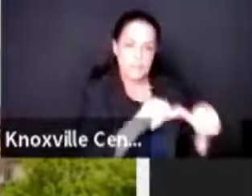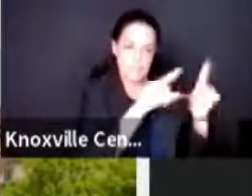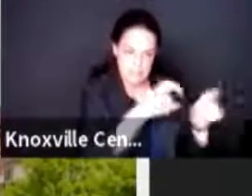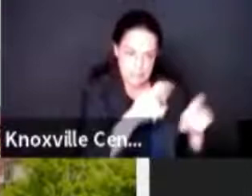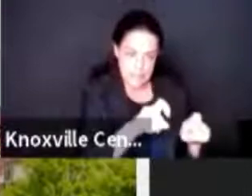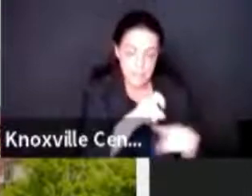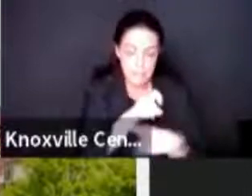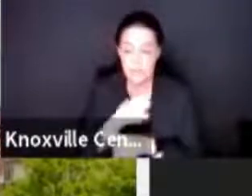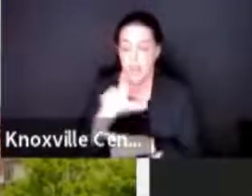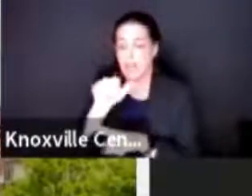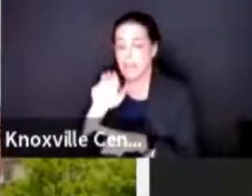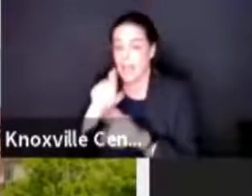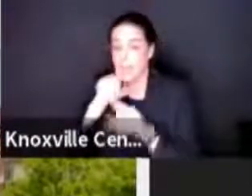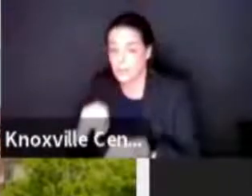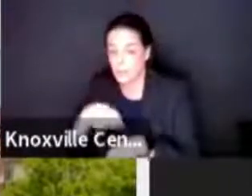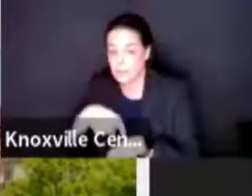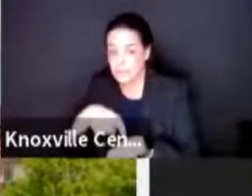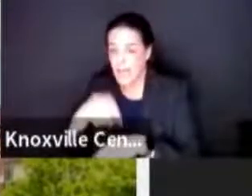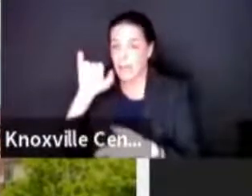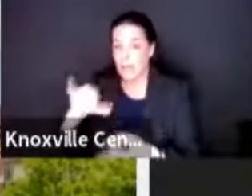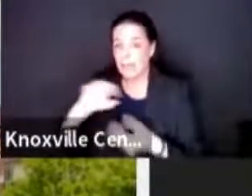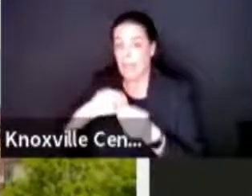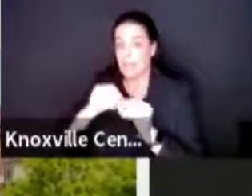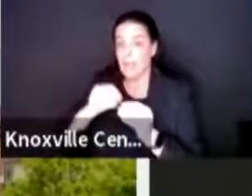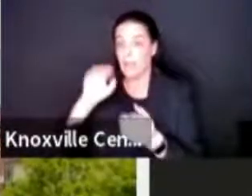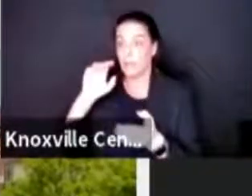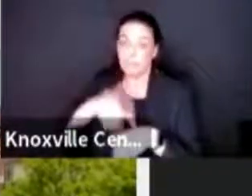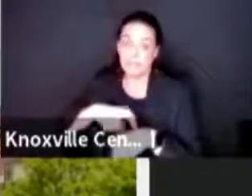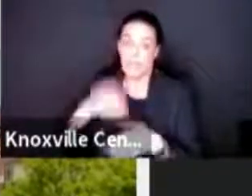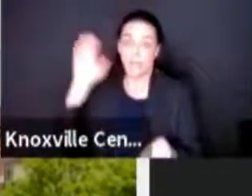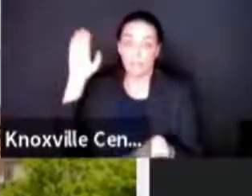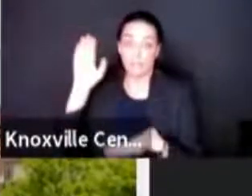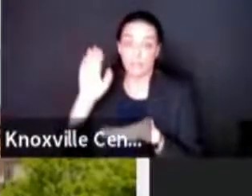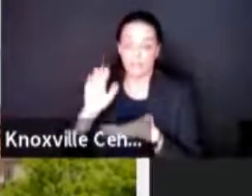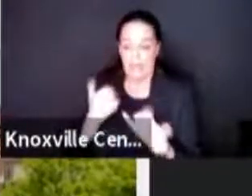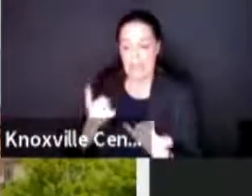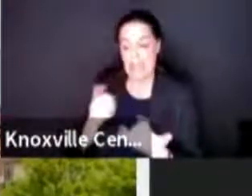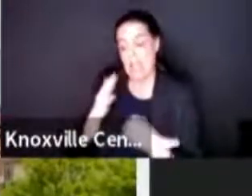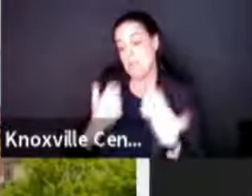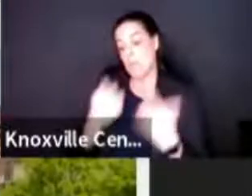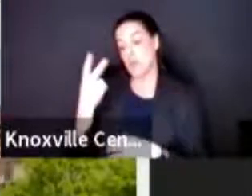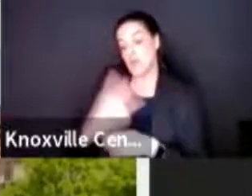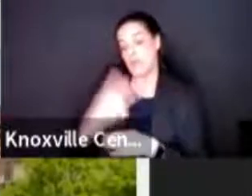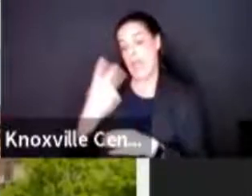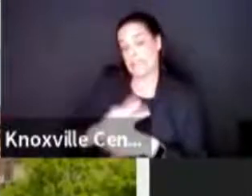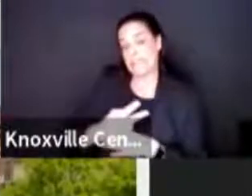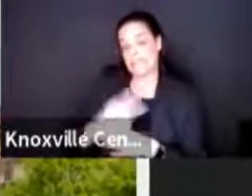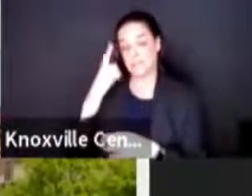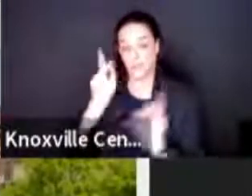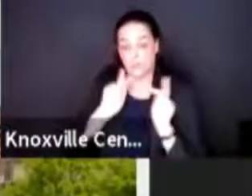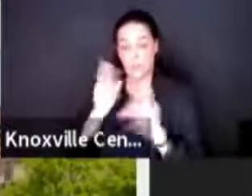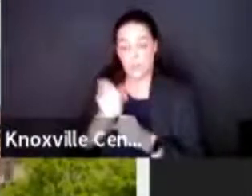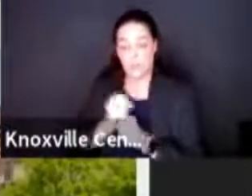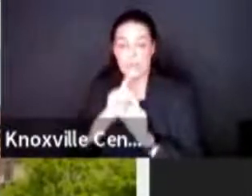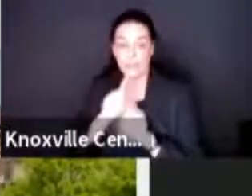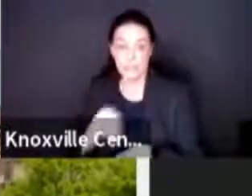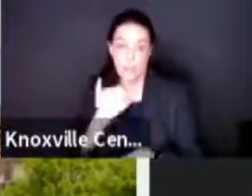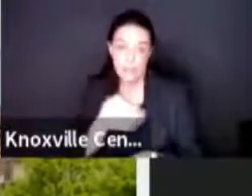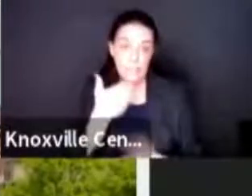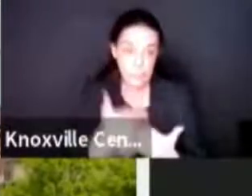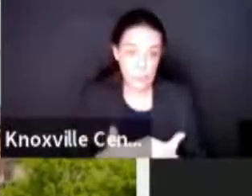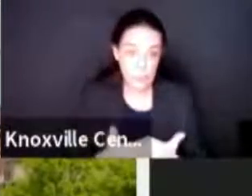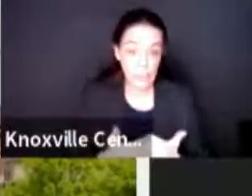turnaround time, this number has continued to decrease and now sits at an average of 2.1 days for the community. That's a good thing.